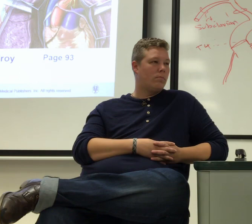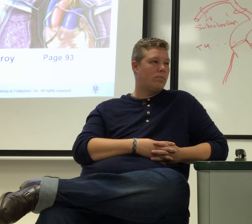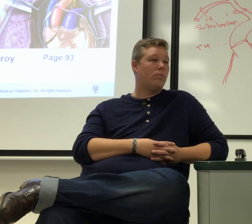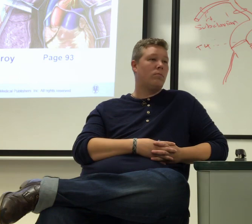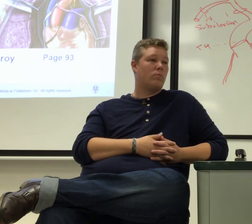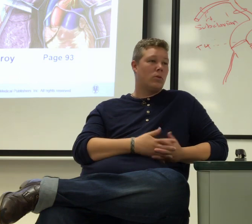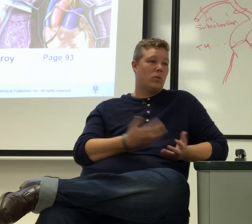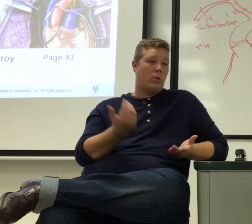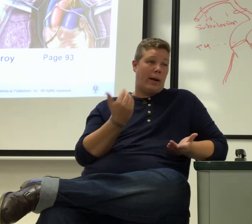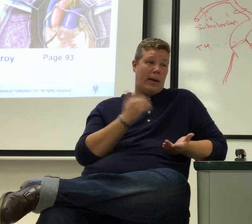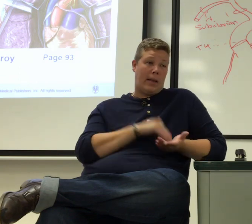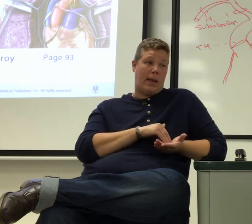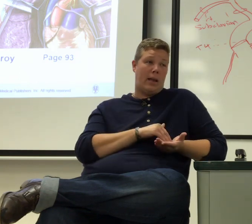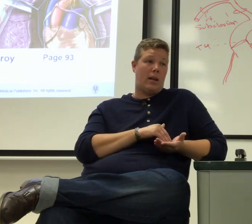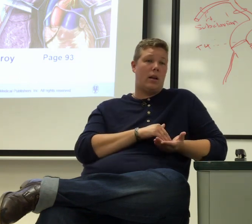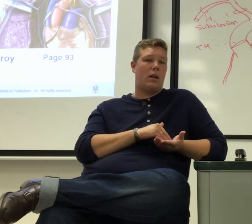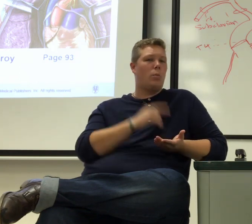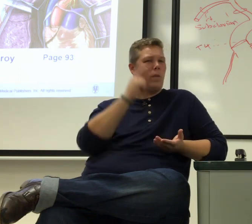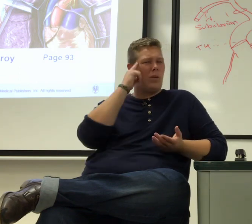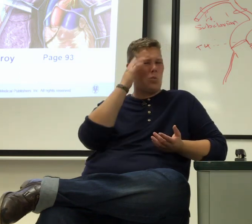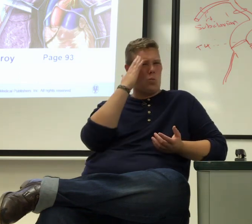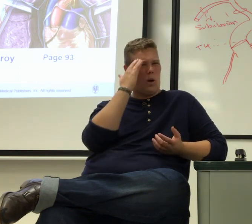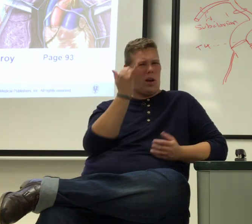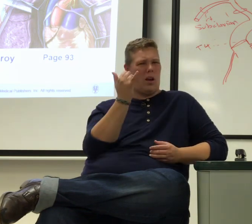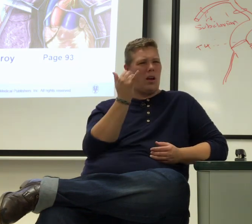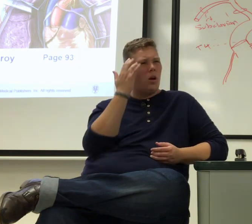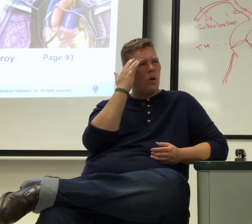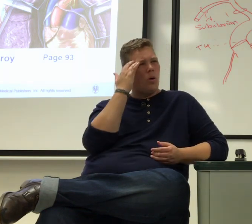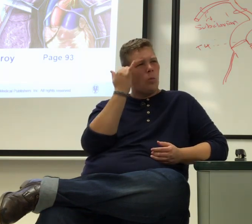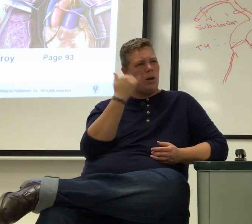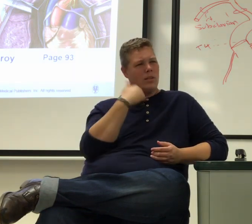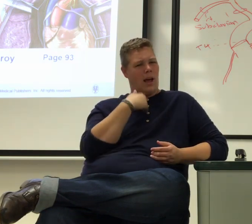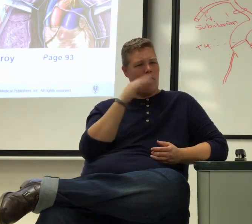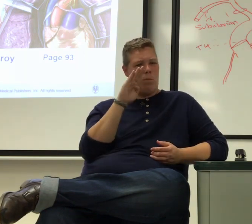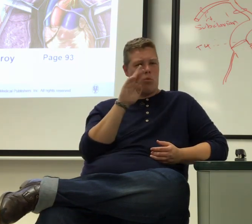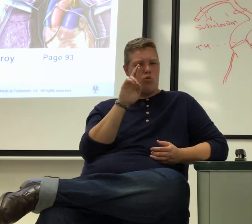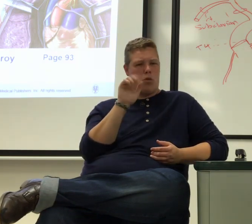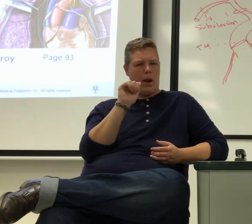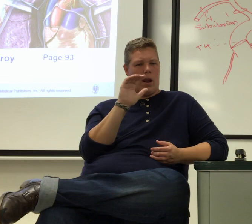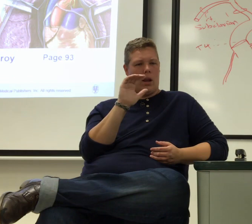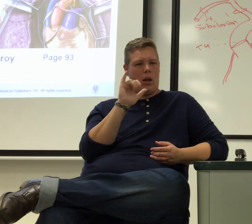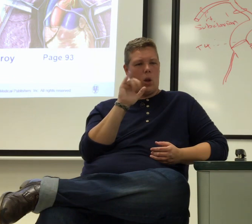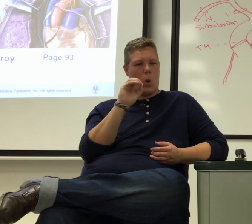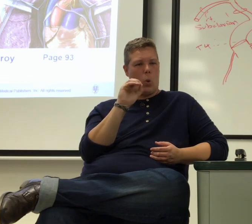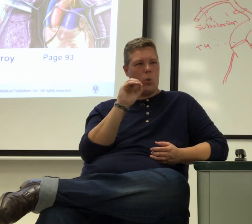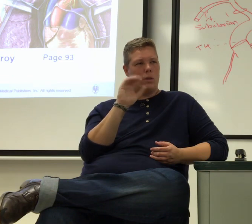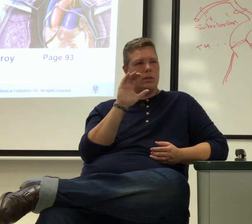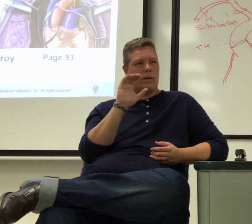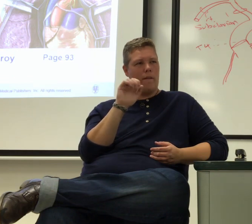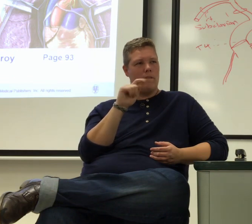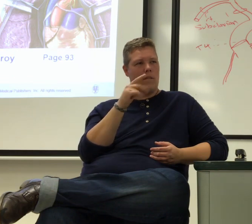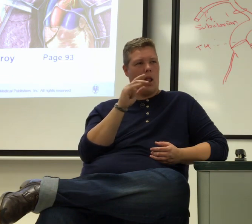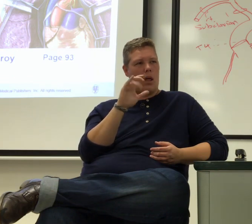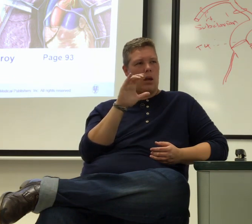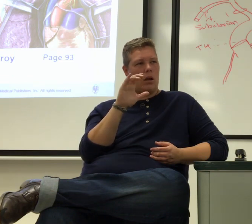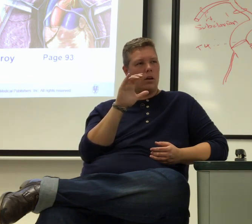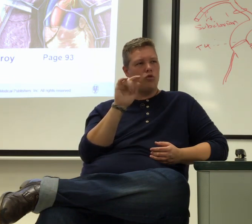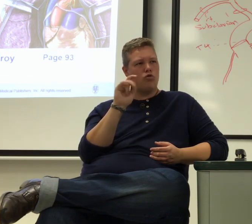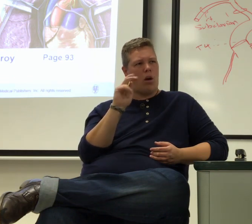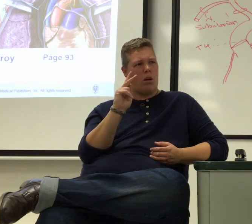So again, let's think, why? Why is there this brachiocephalic trunk that goes to